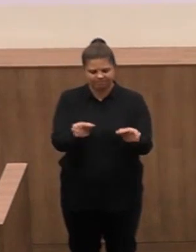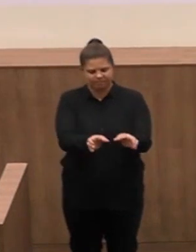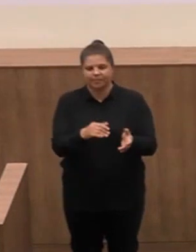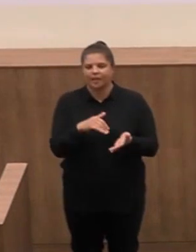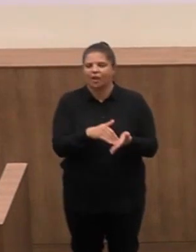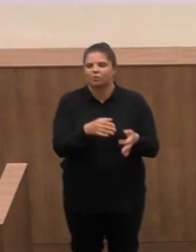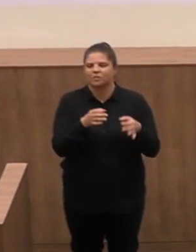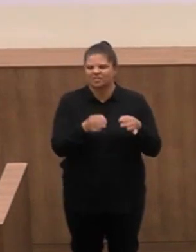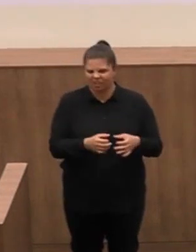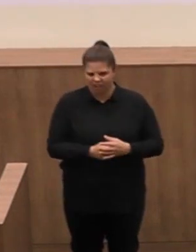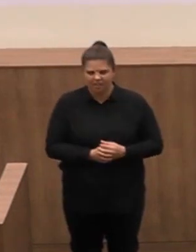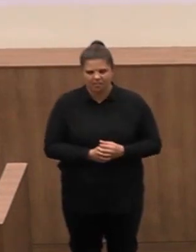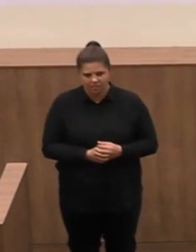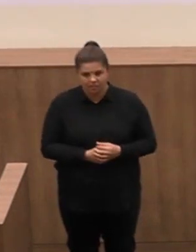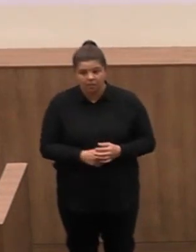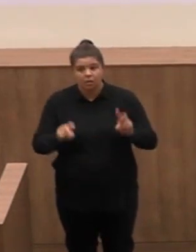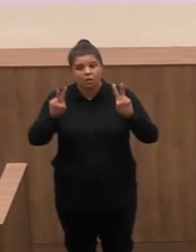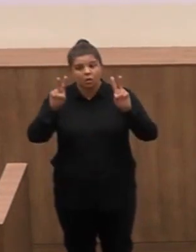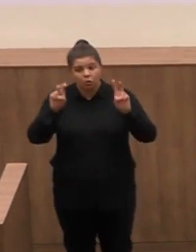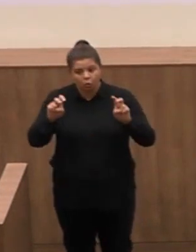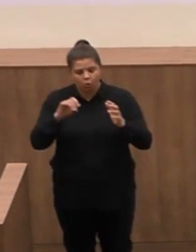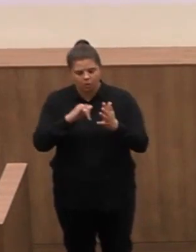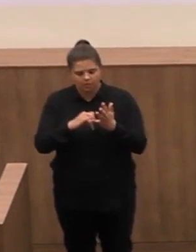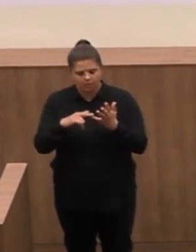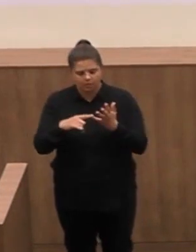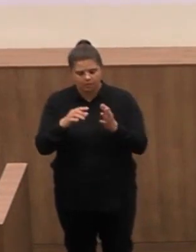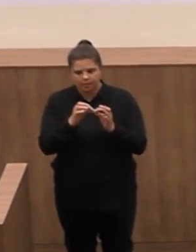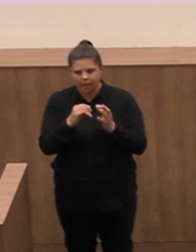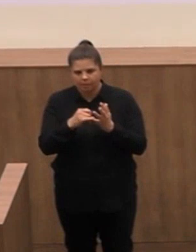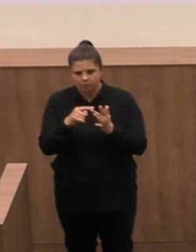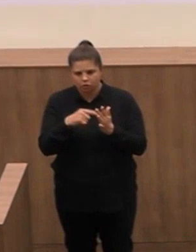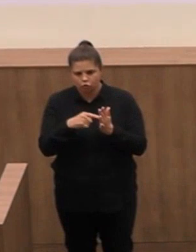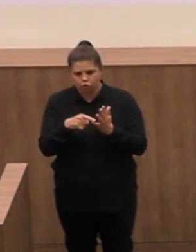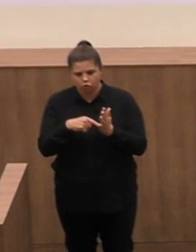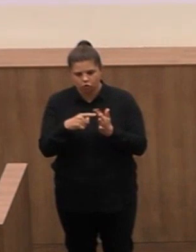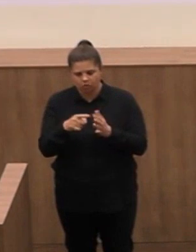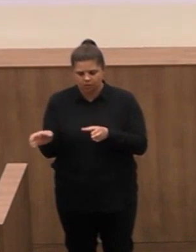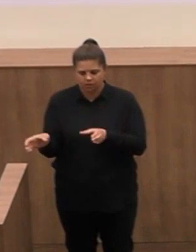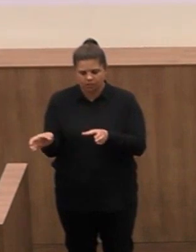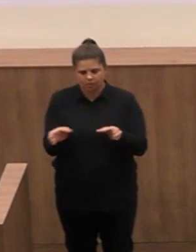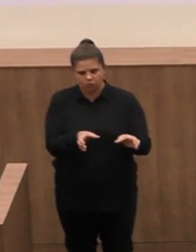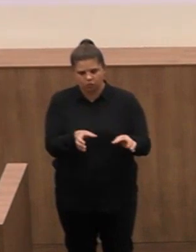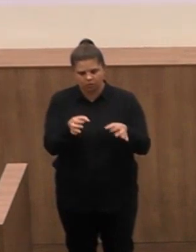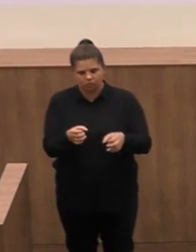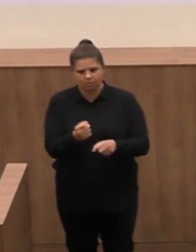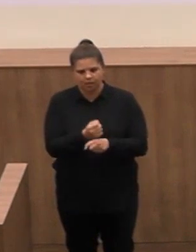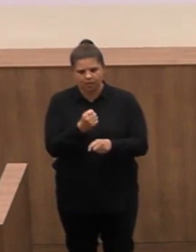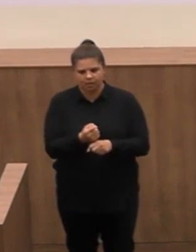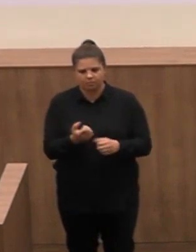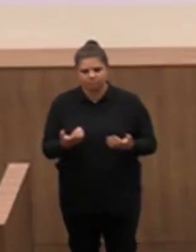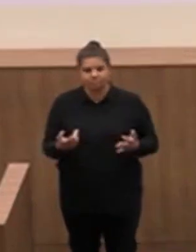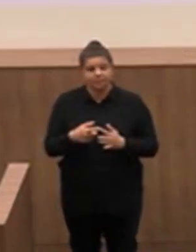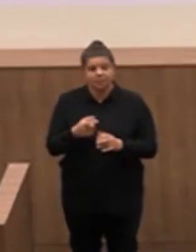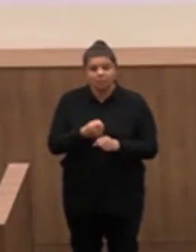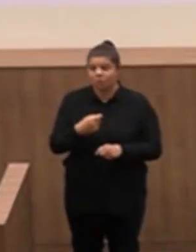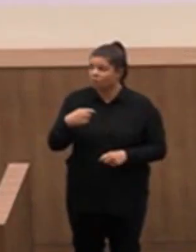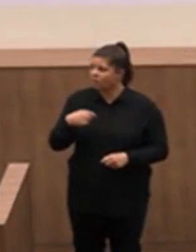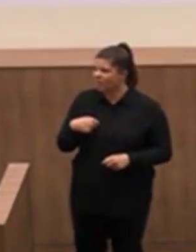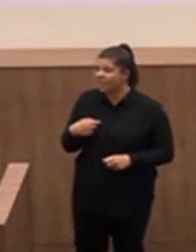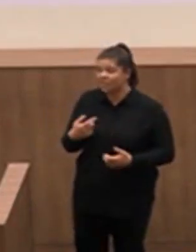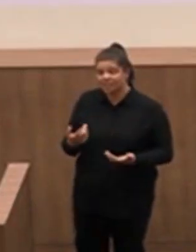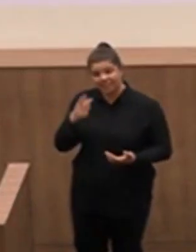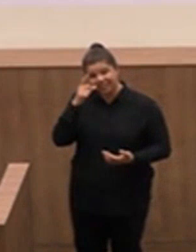for that, is what we would call a substitute decision maker. So either I can make the decision myself if I have